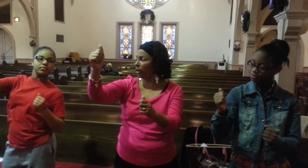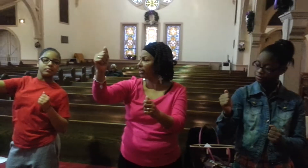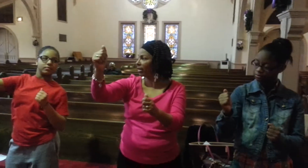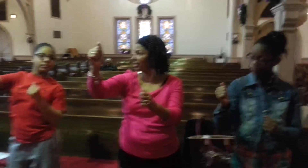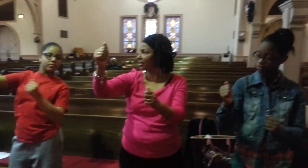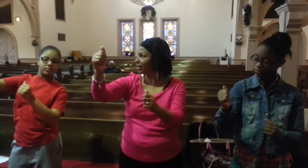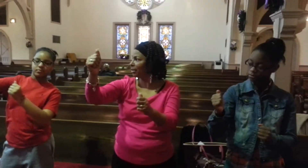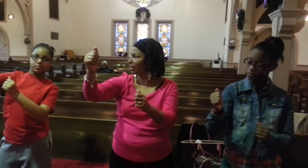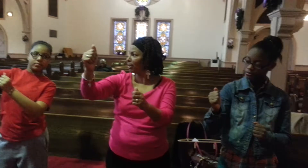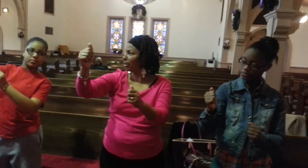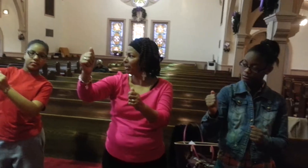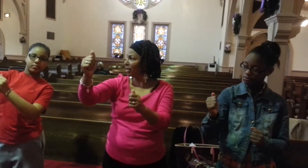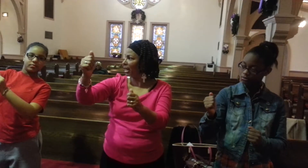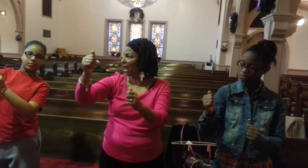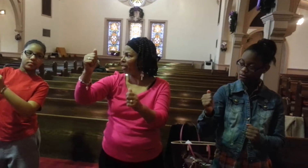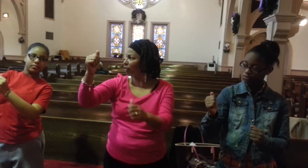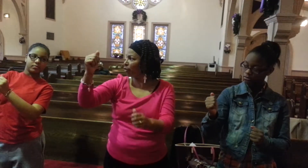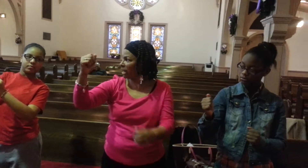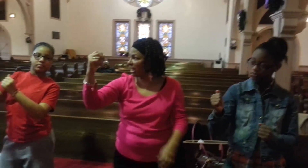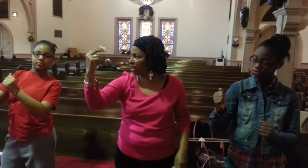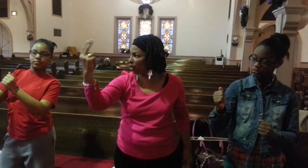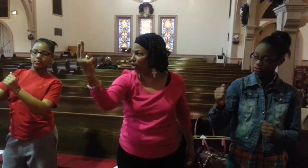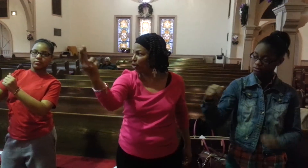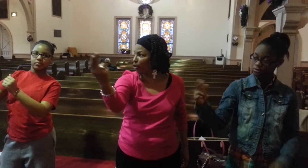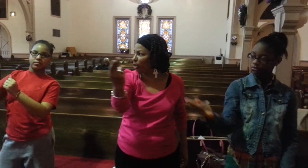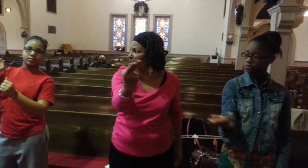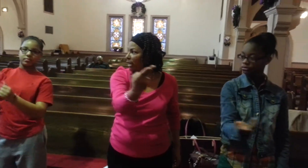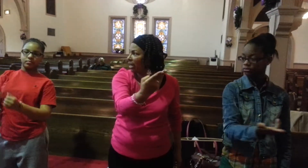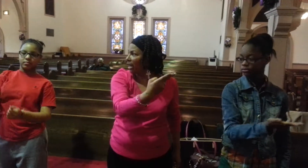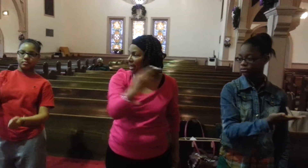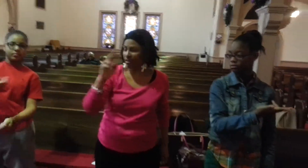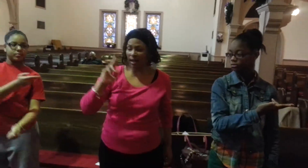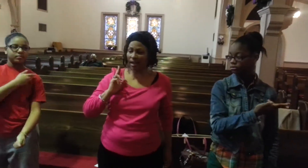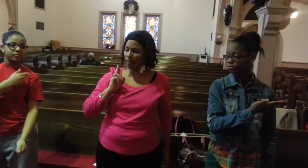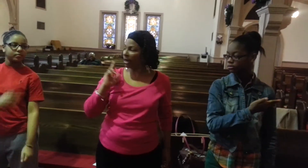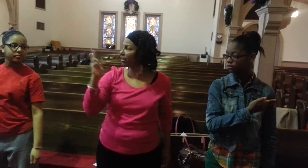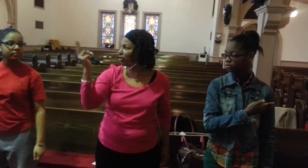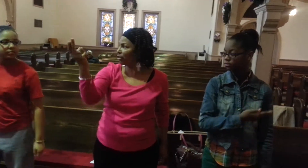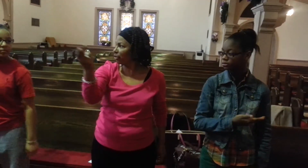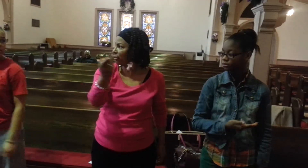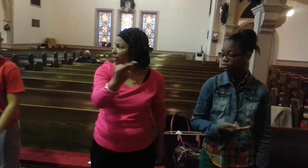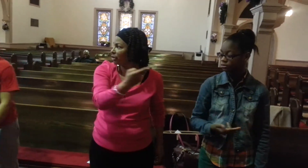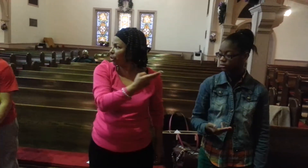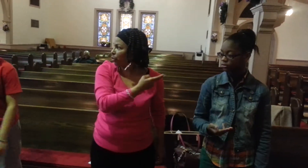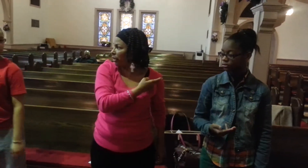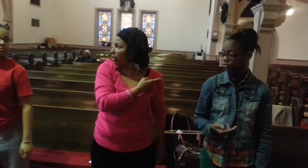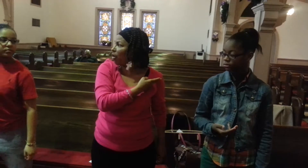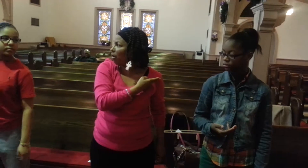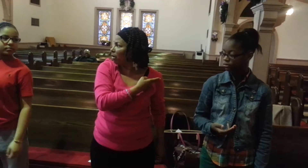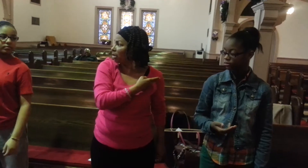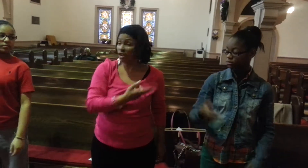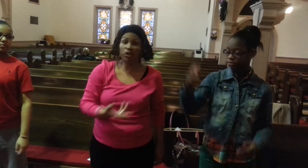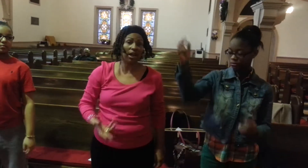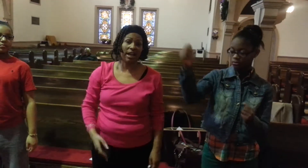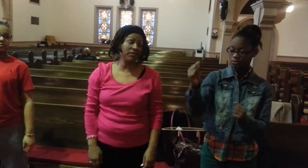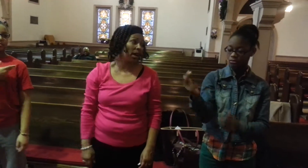is. And then from here, you're going to bring it, it's not going to come back to your shoulder at all because you're not going to have time